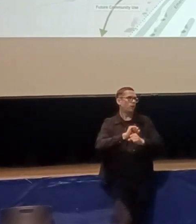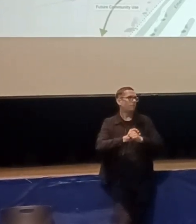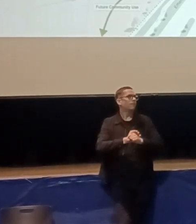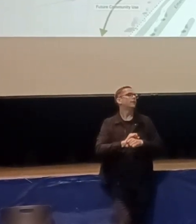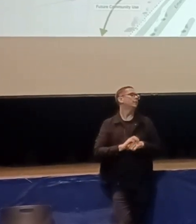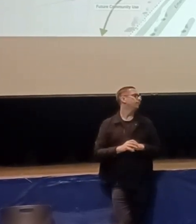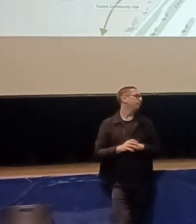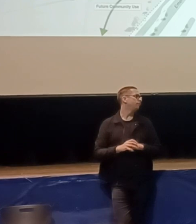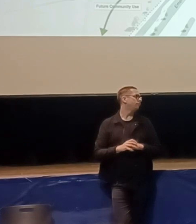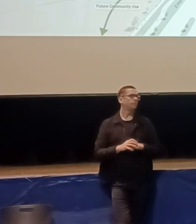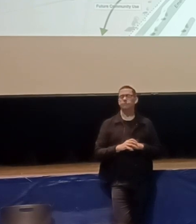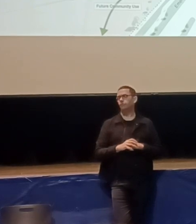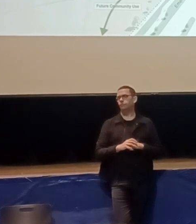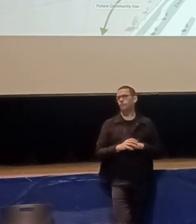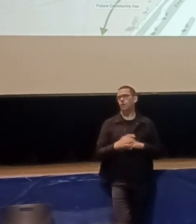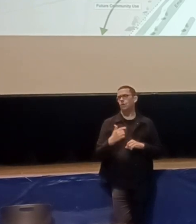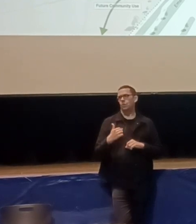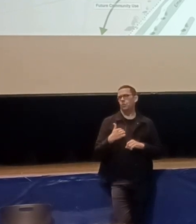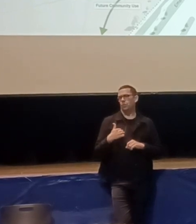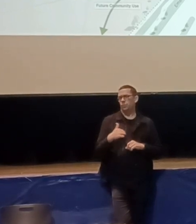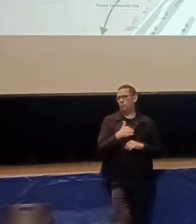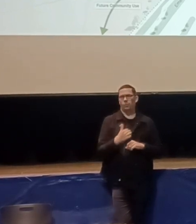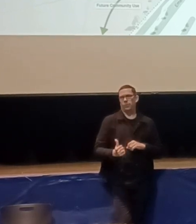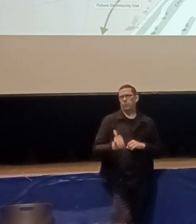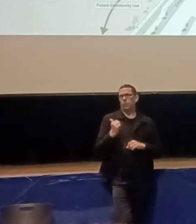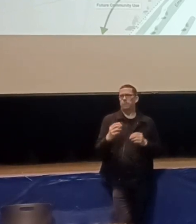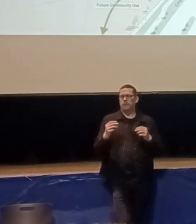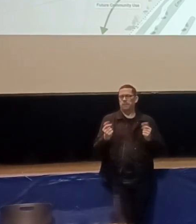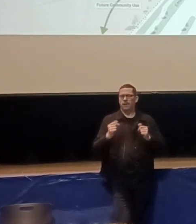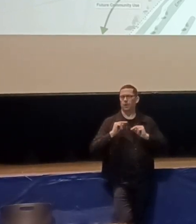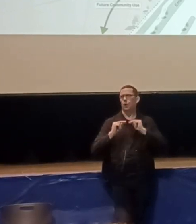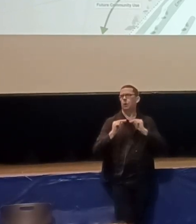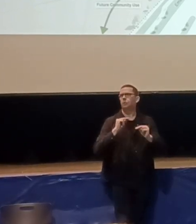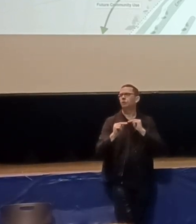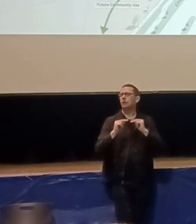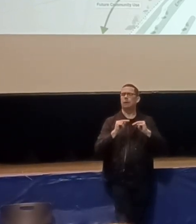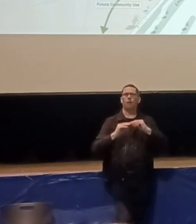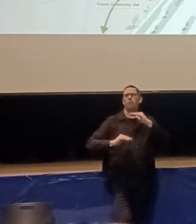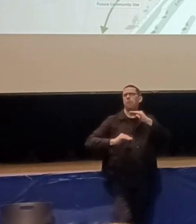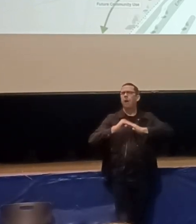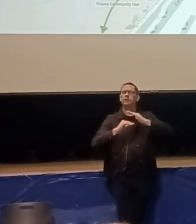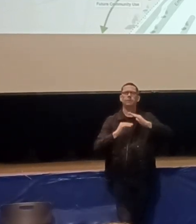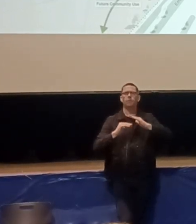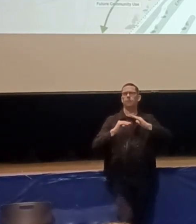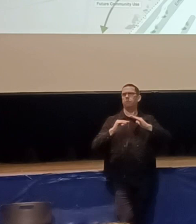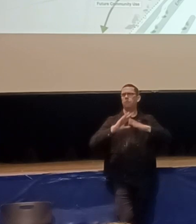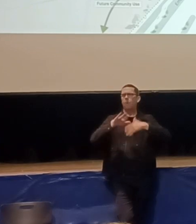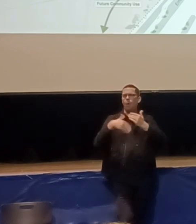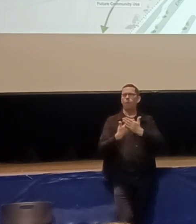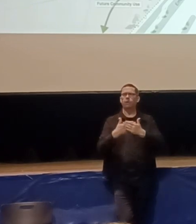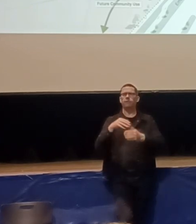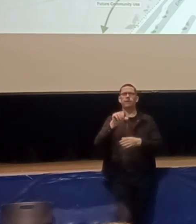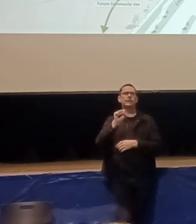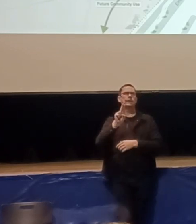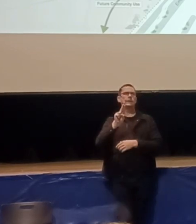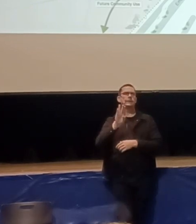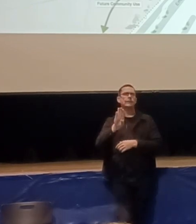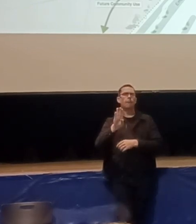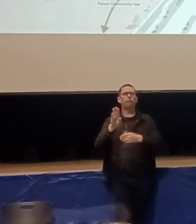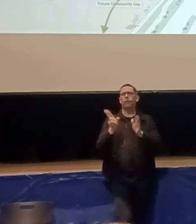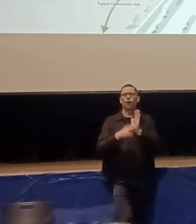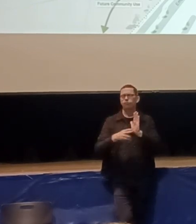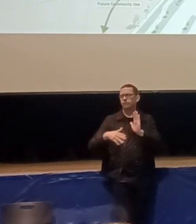will not be immediately negotiating guaranteed maximum and setting out all of those subcontracts quite yet.